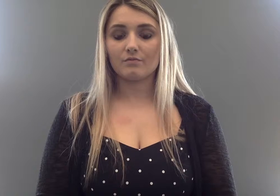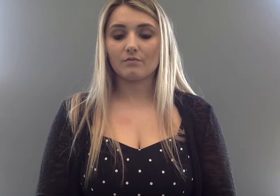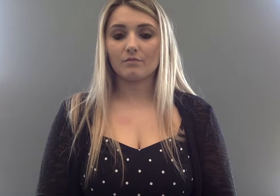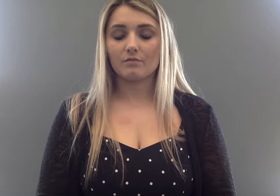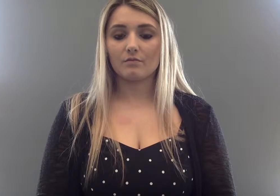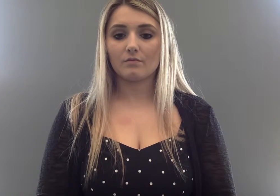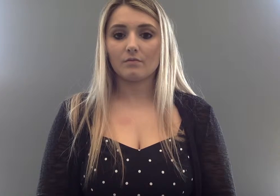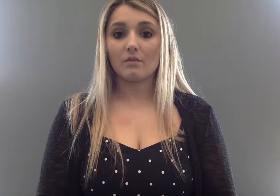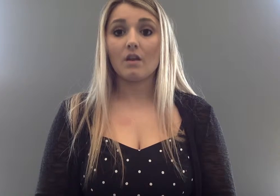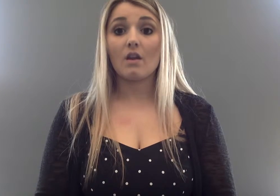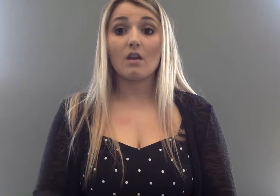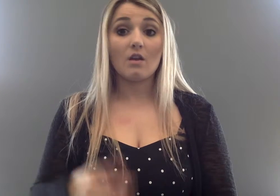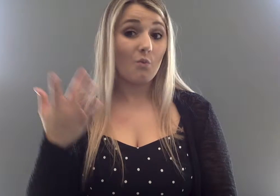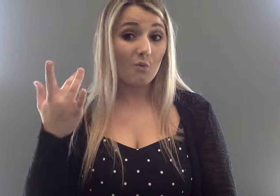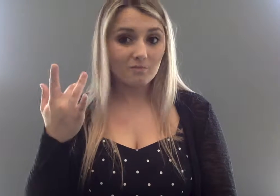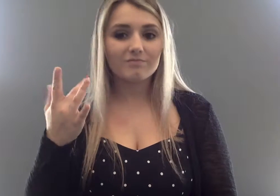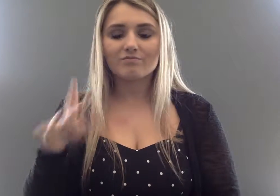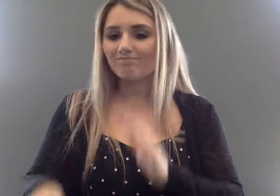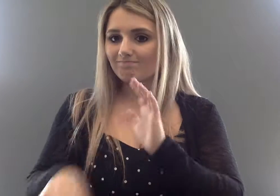for the cannons.